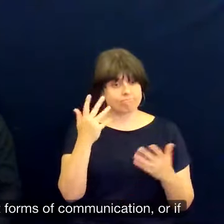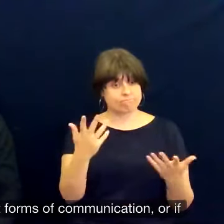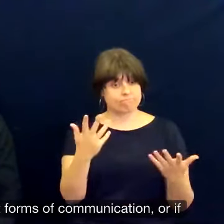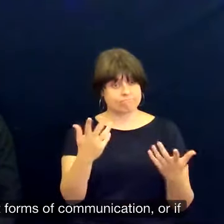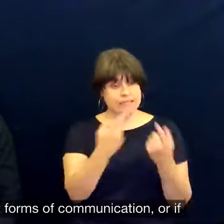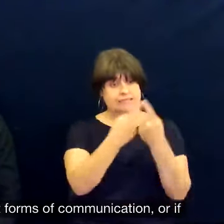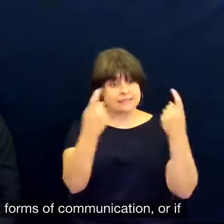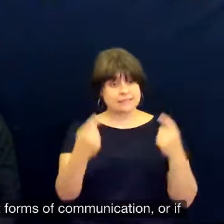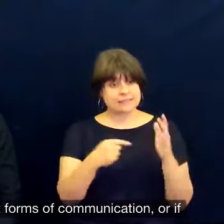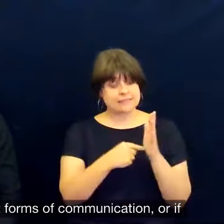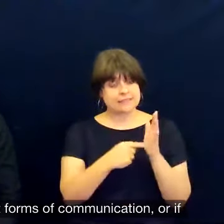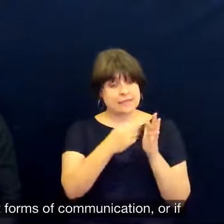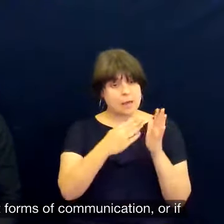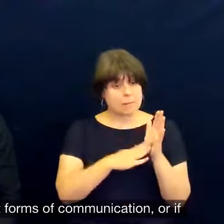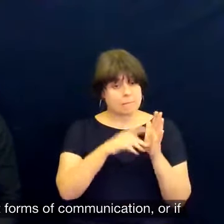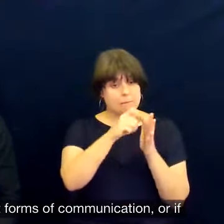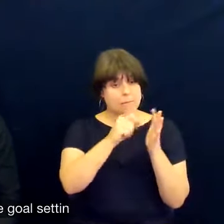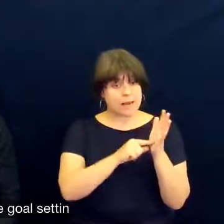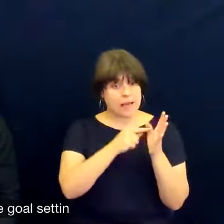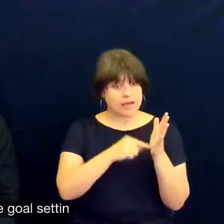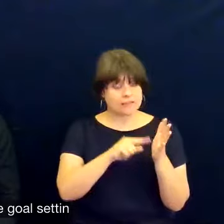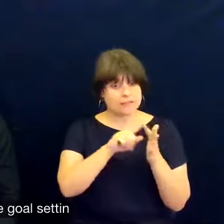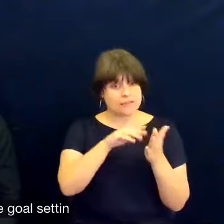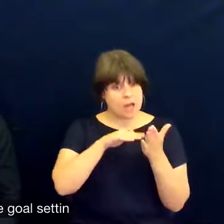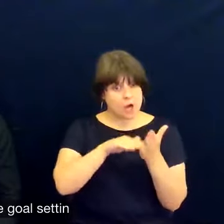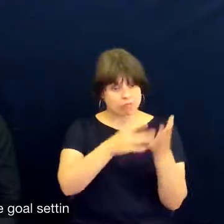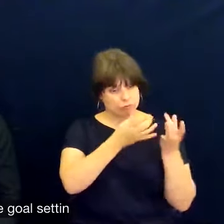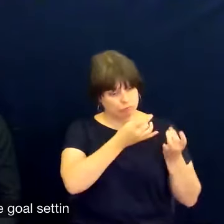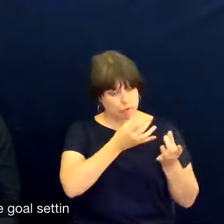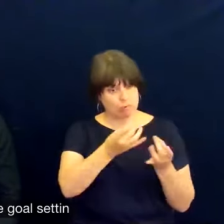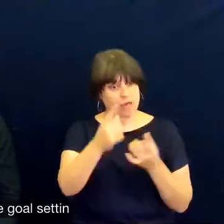template effective? Did it help you prepare your goals well?